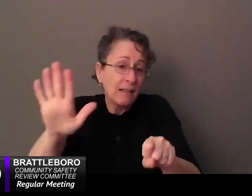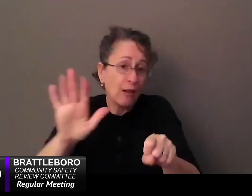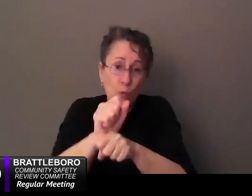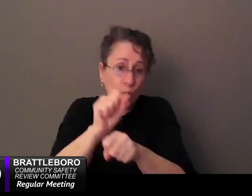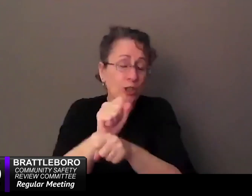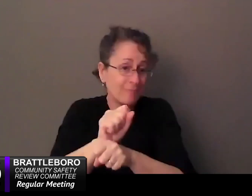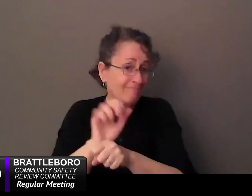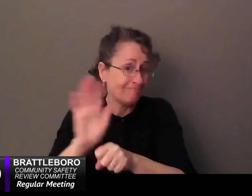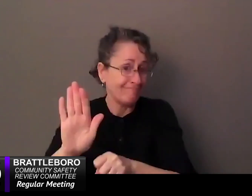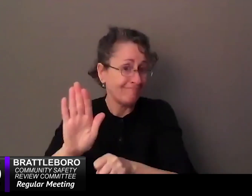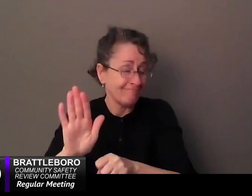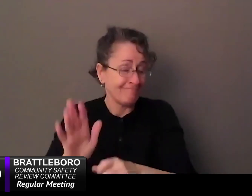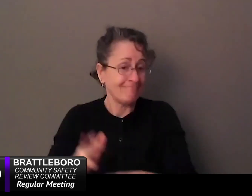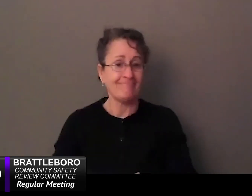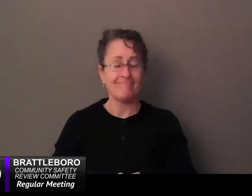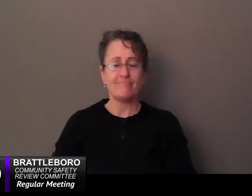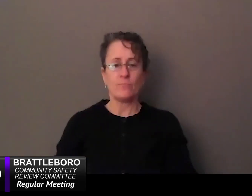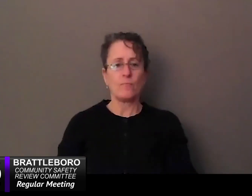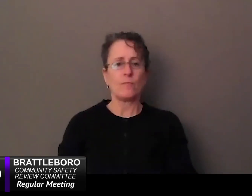carceral or